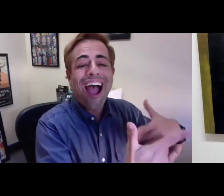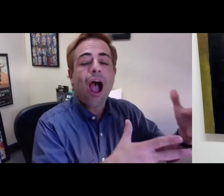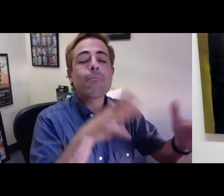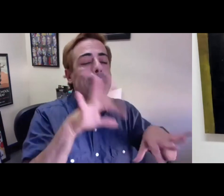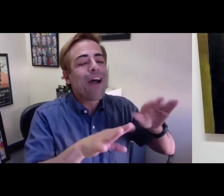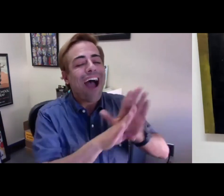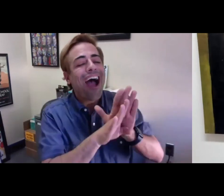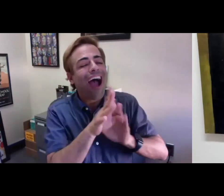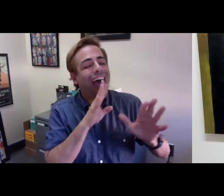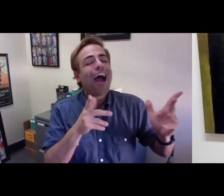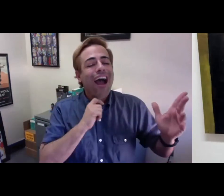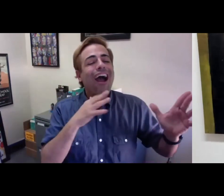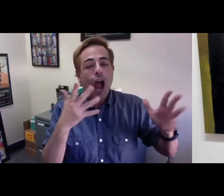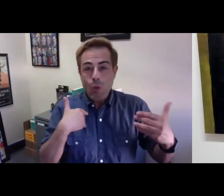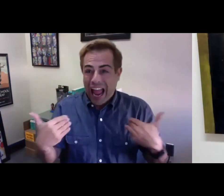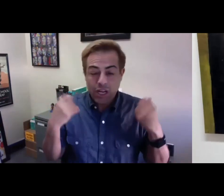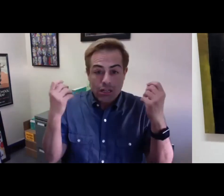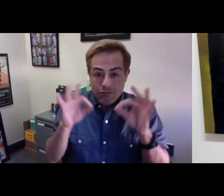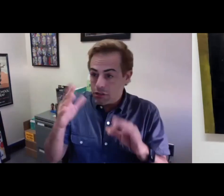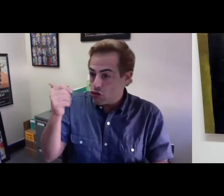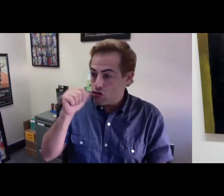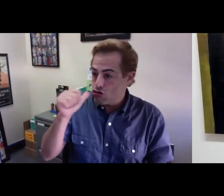parents learn that ASL